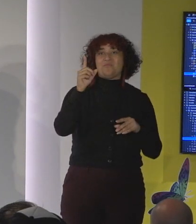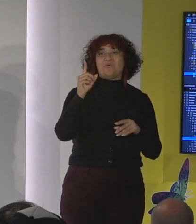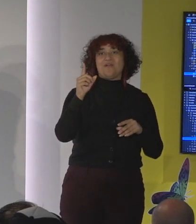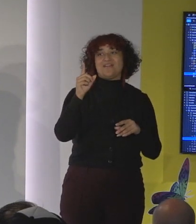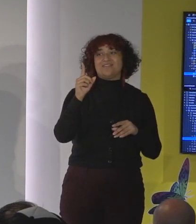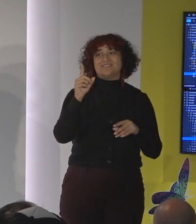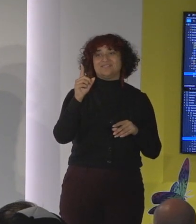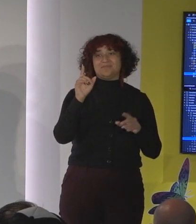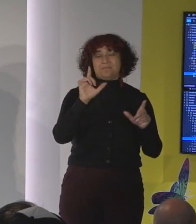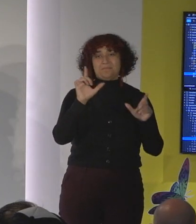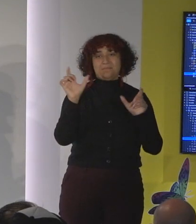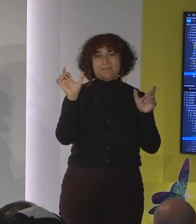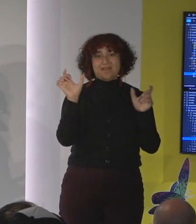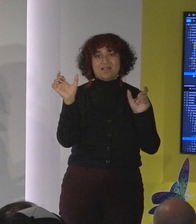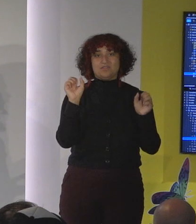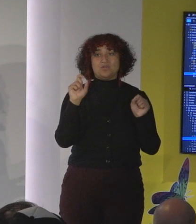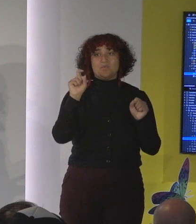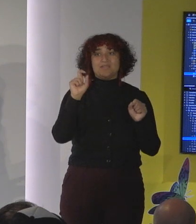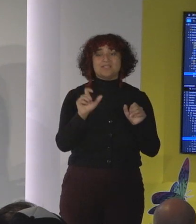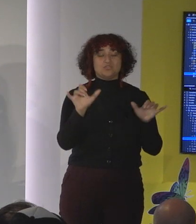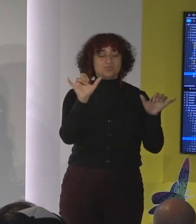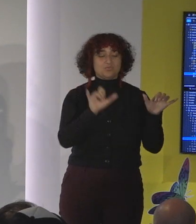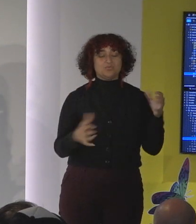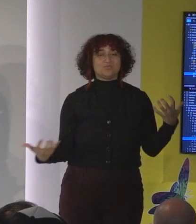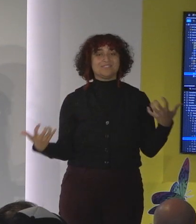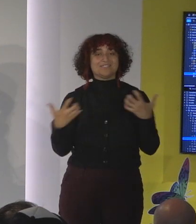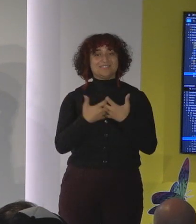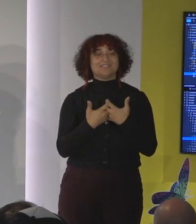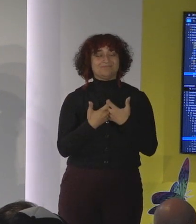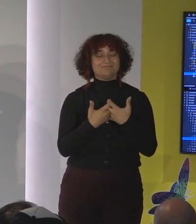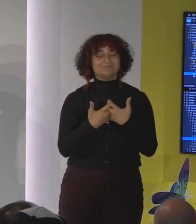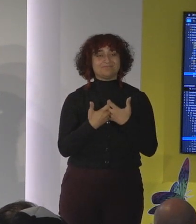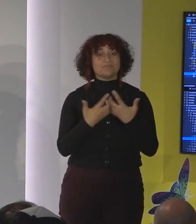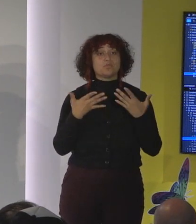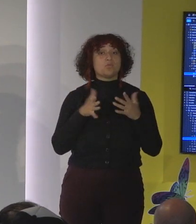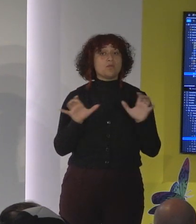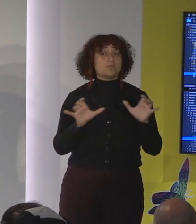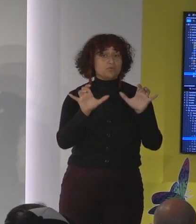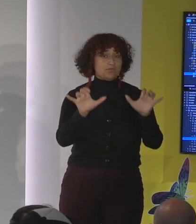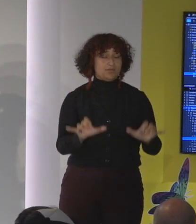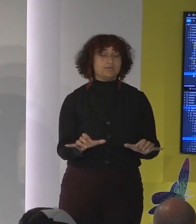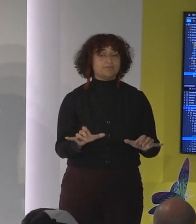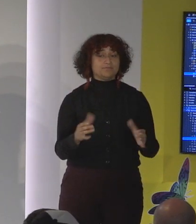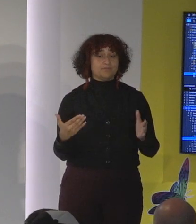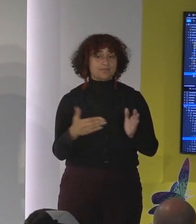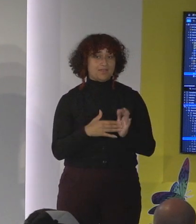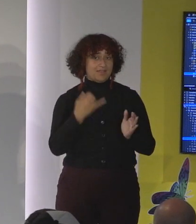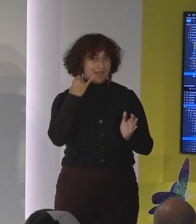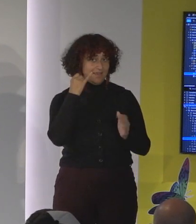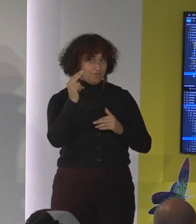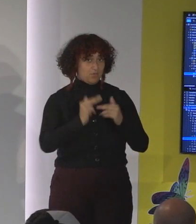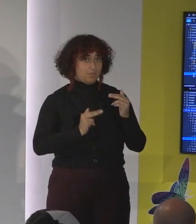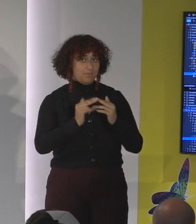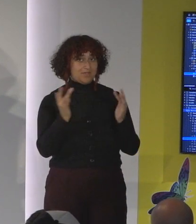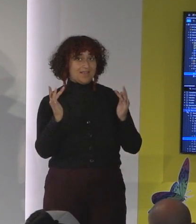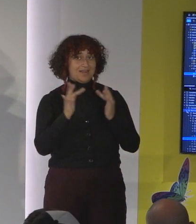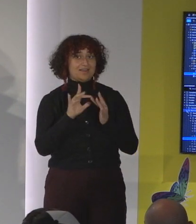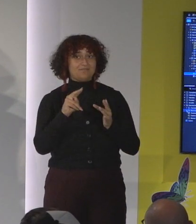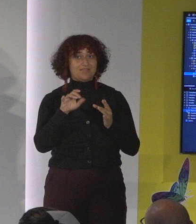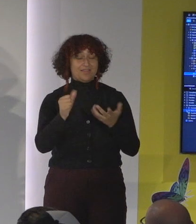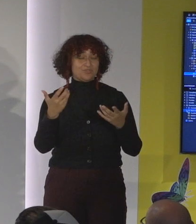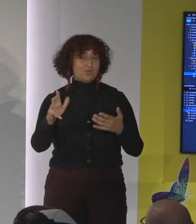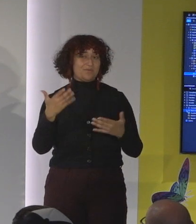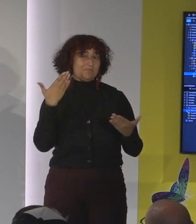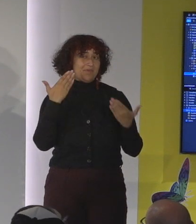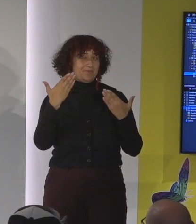preview panel. So we need to sync that position. So the way that we do that, and again, if you've built connected lenses, this might